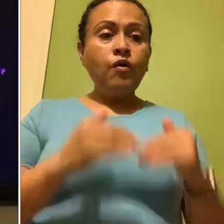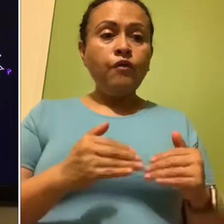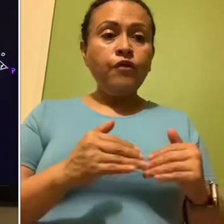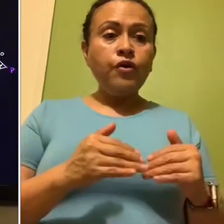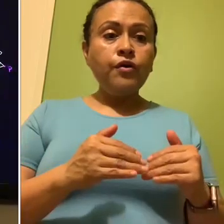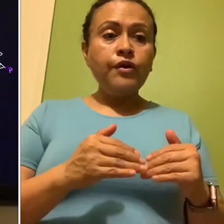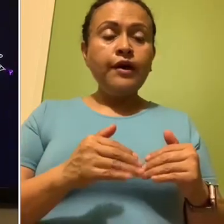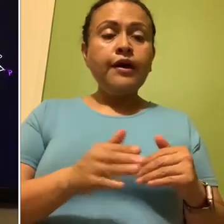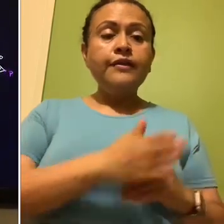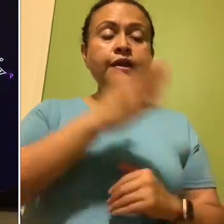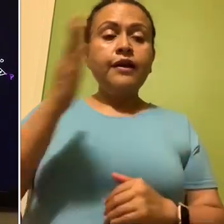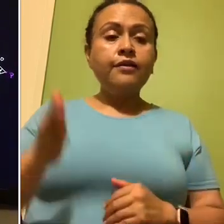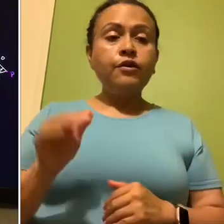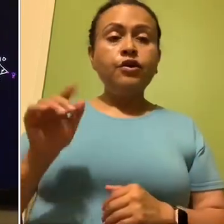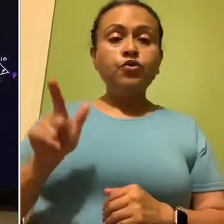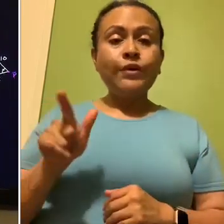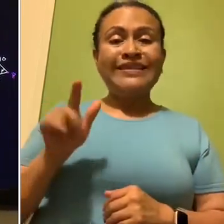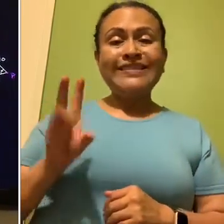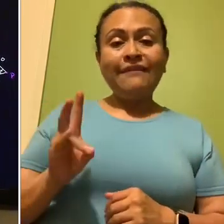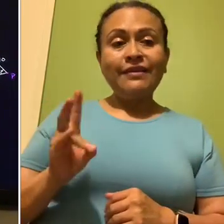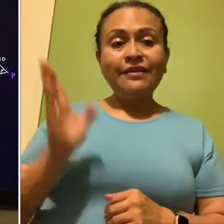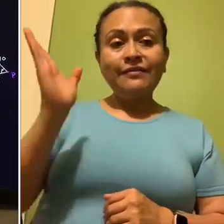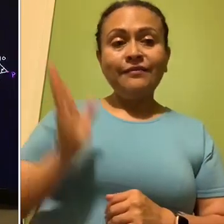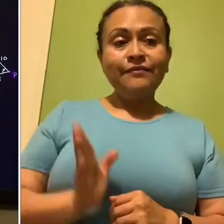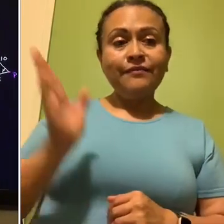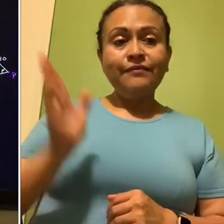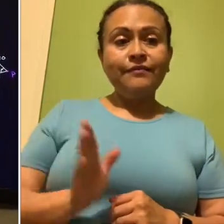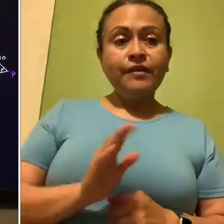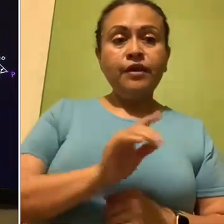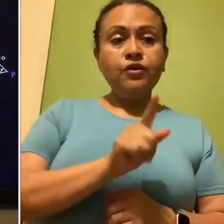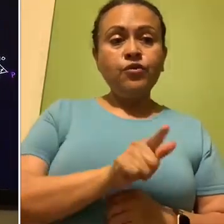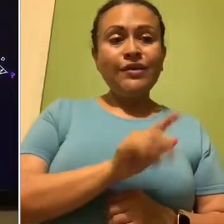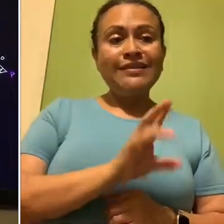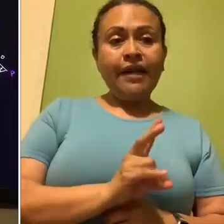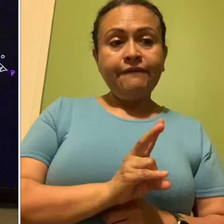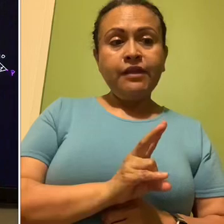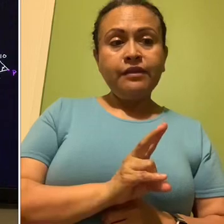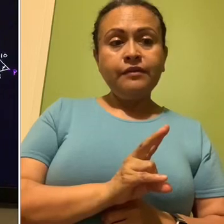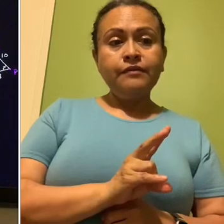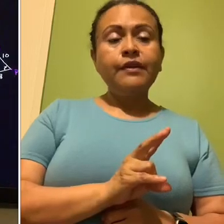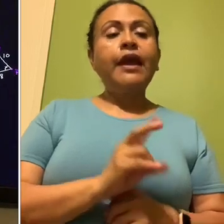3 over the next longest side over here, which is 27,